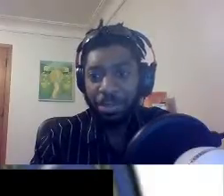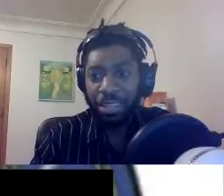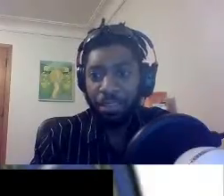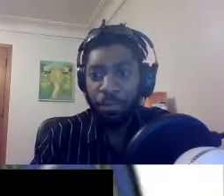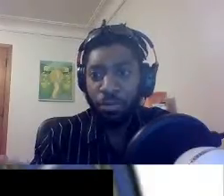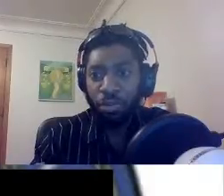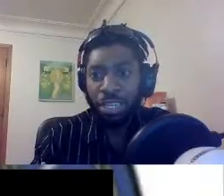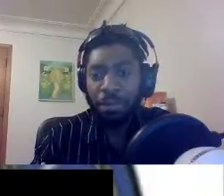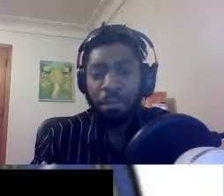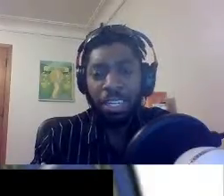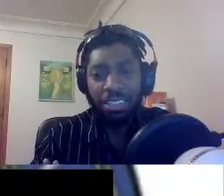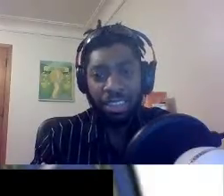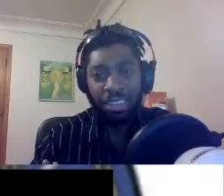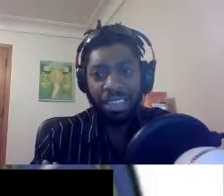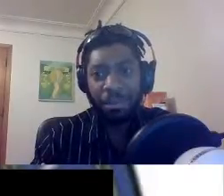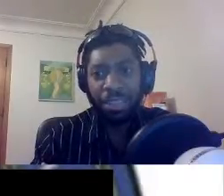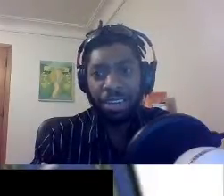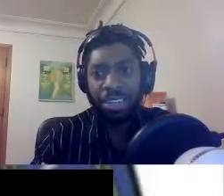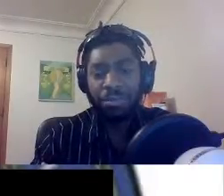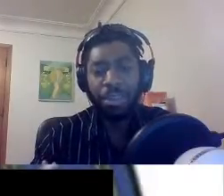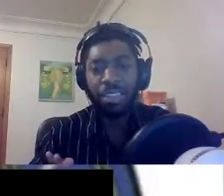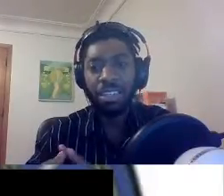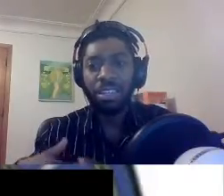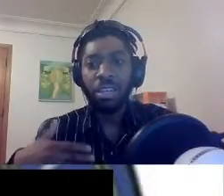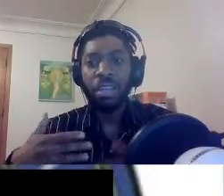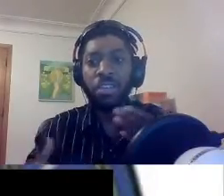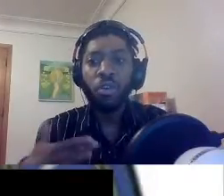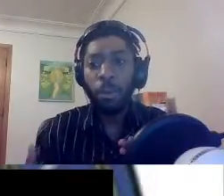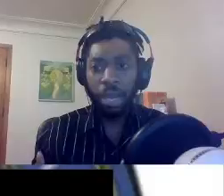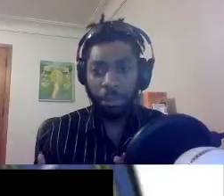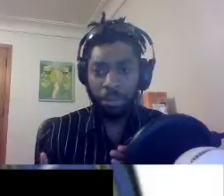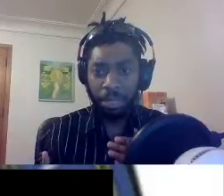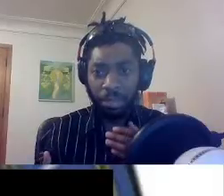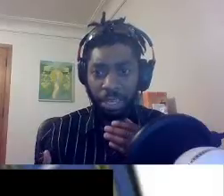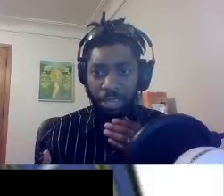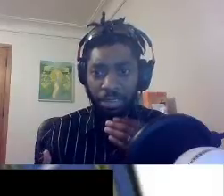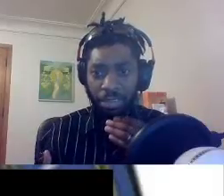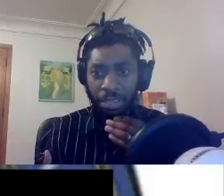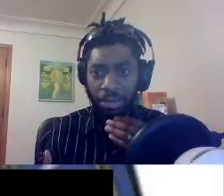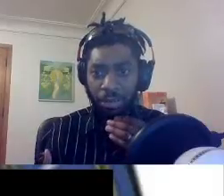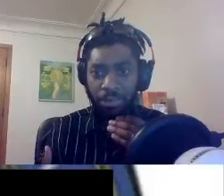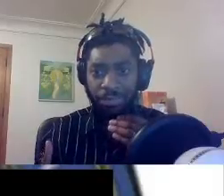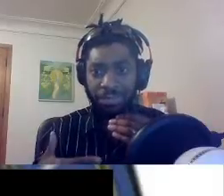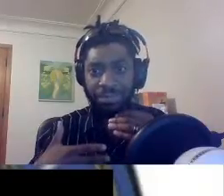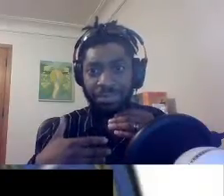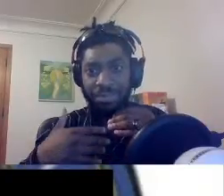going to keep things pretty much the same there. He wasn't super hyped about that,